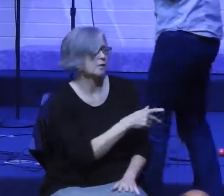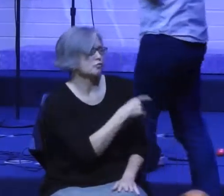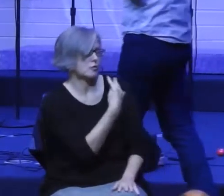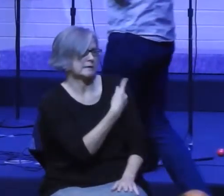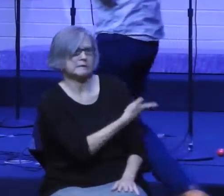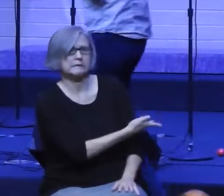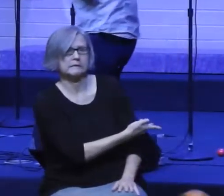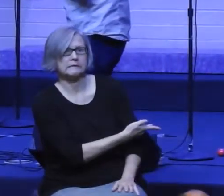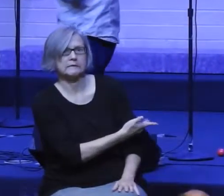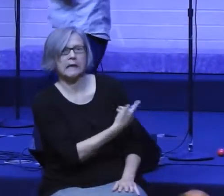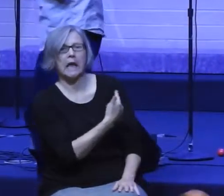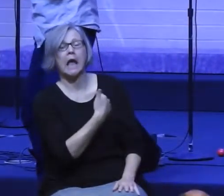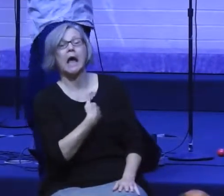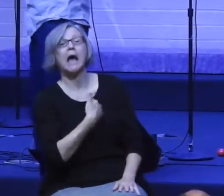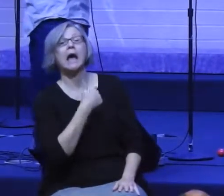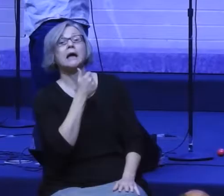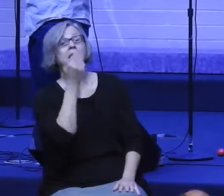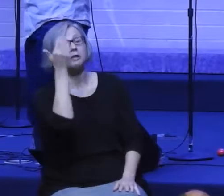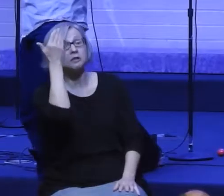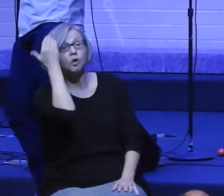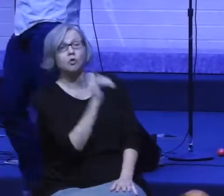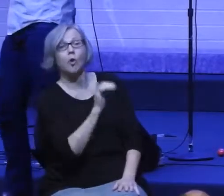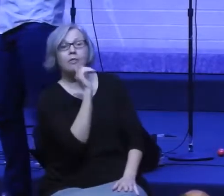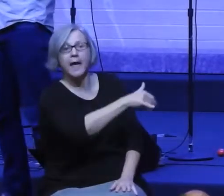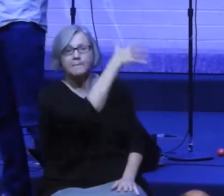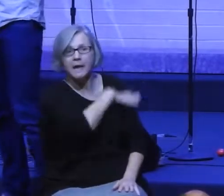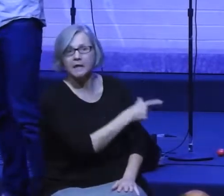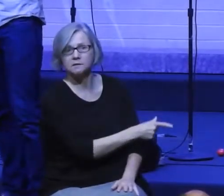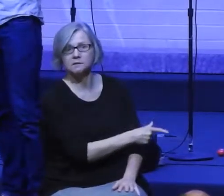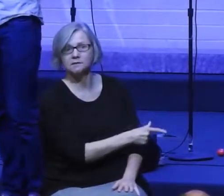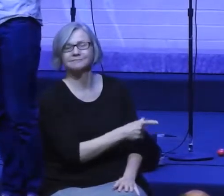you're crazy. I don't know that man.